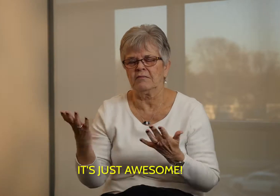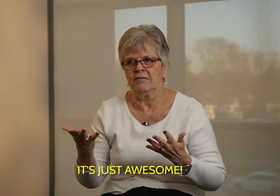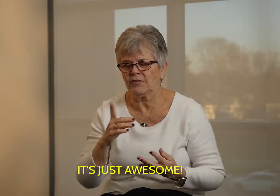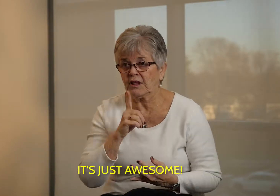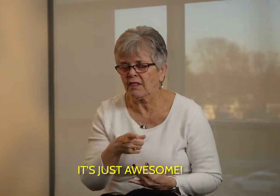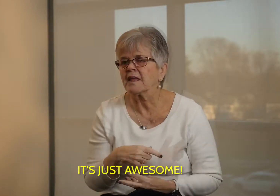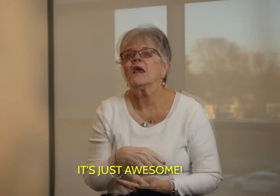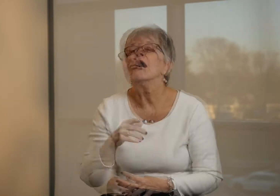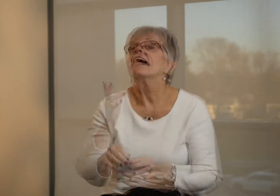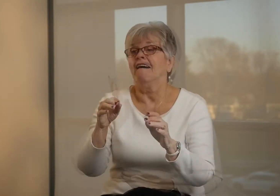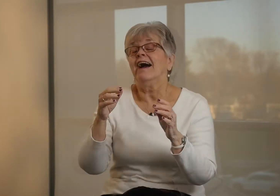awesome.